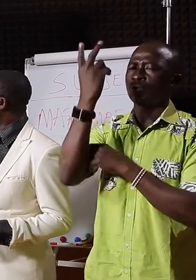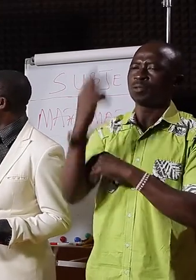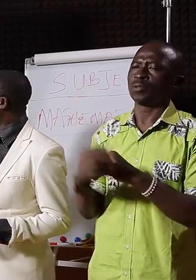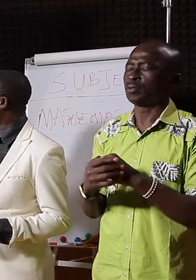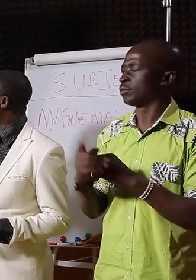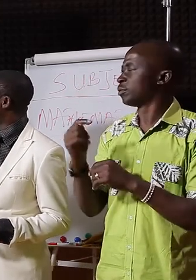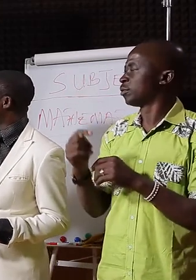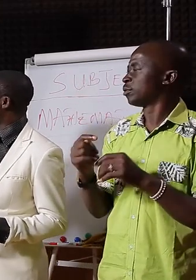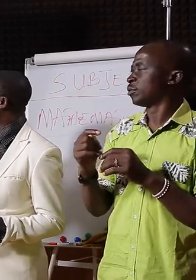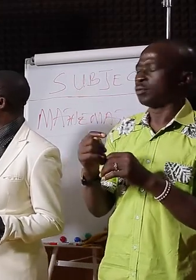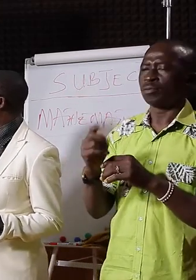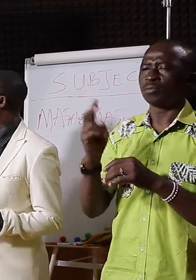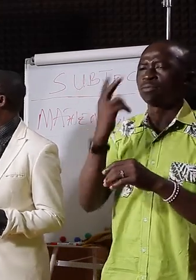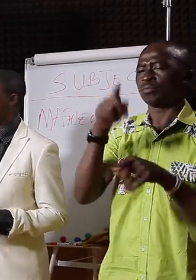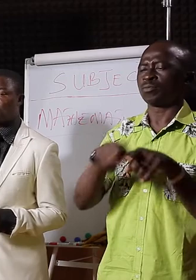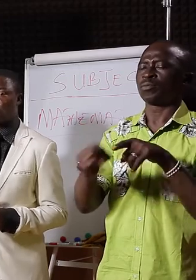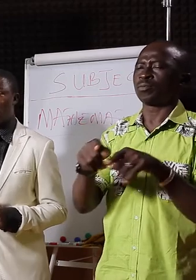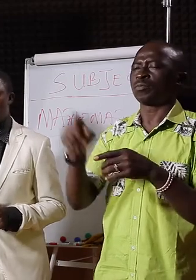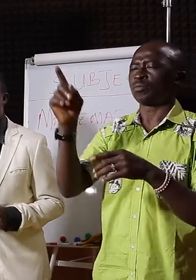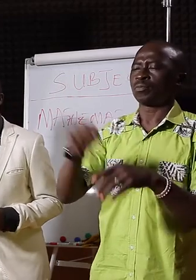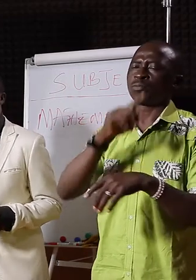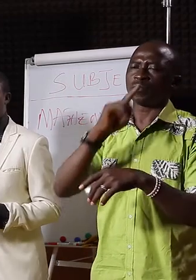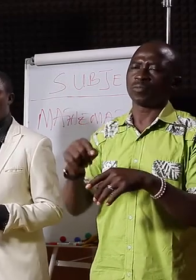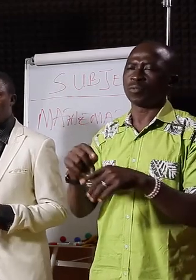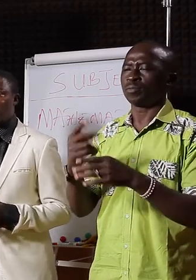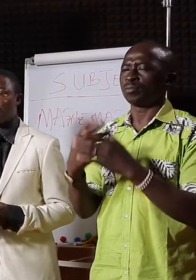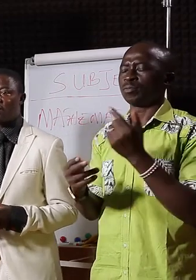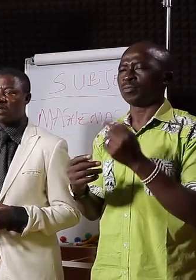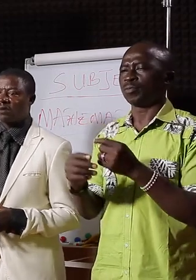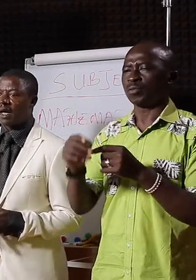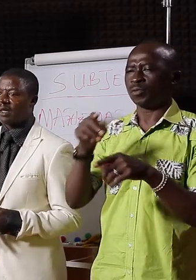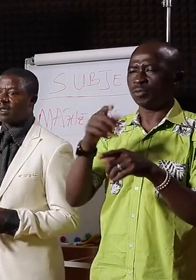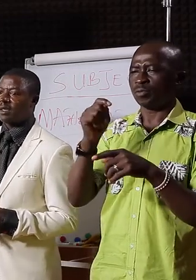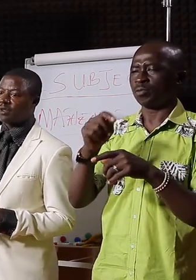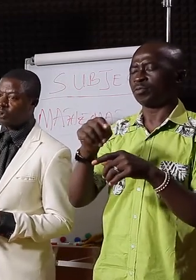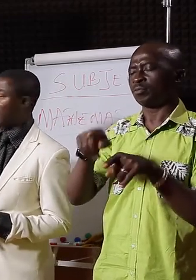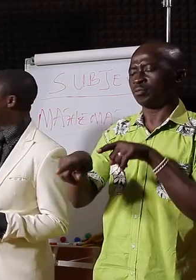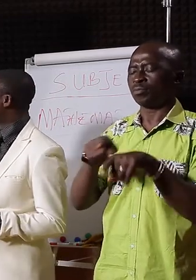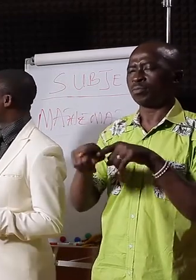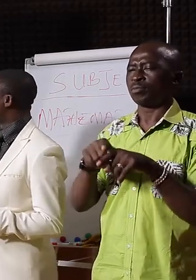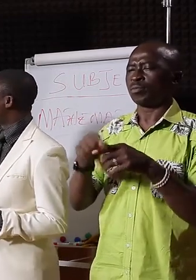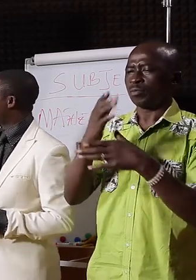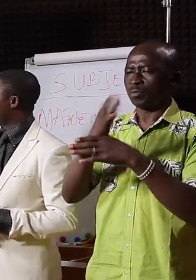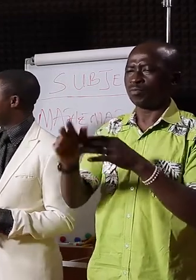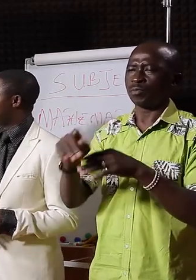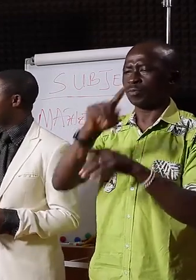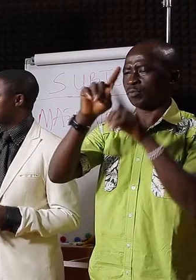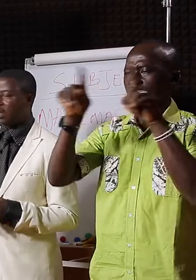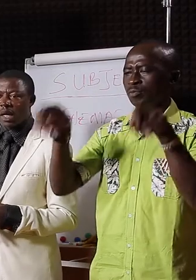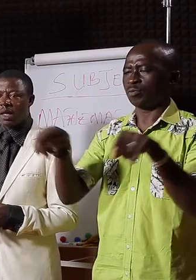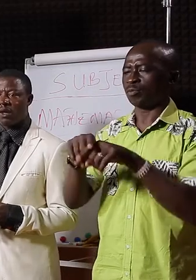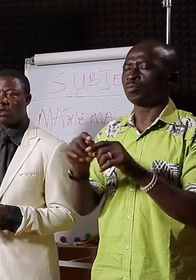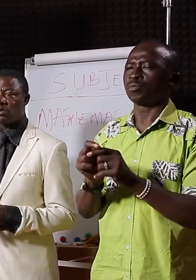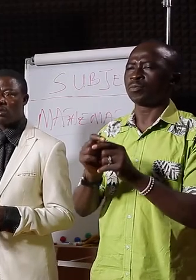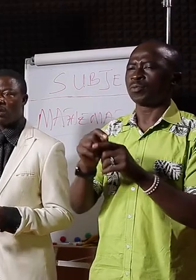The square root will cancel the square. The root sign will divide the square. So we will be left